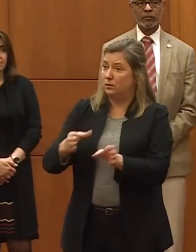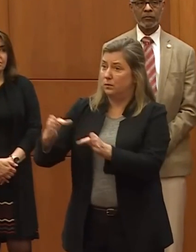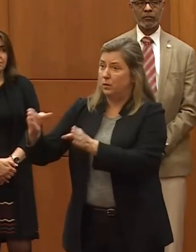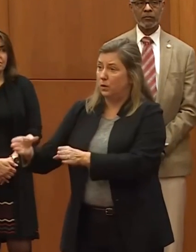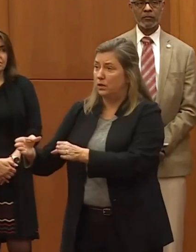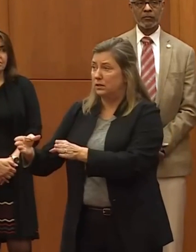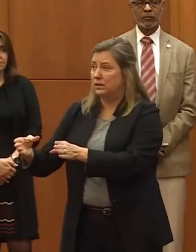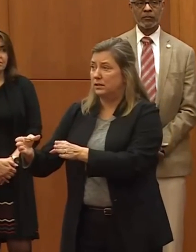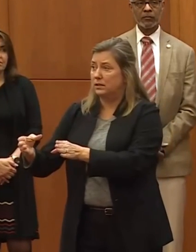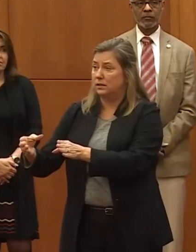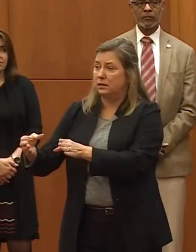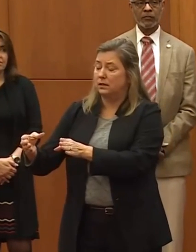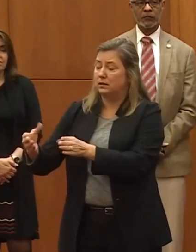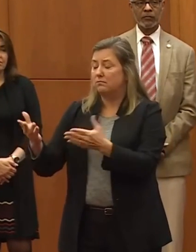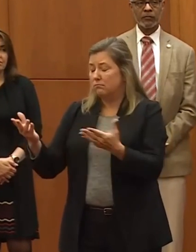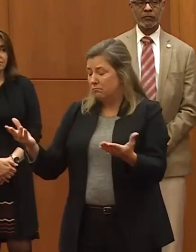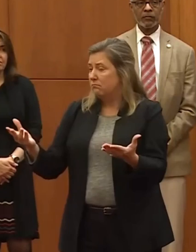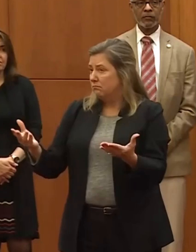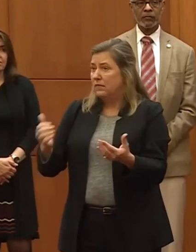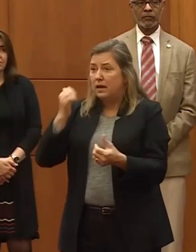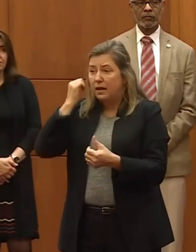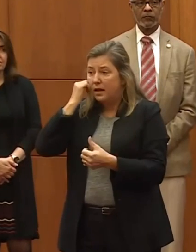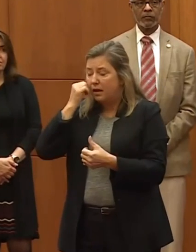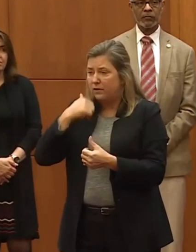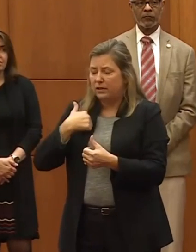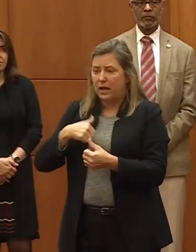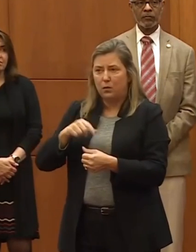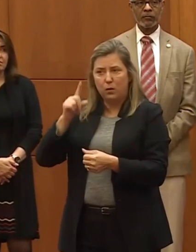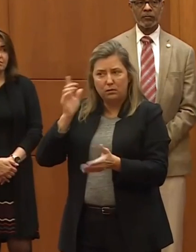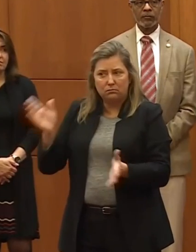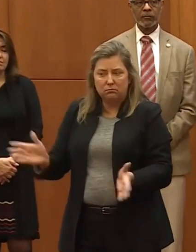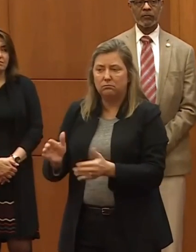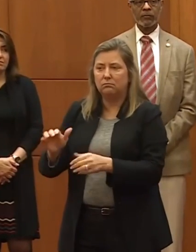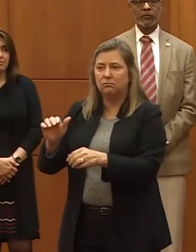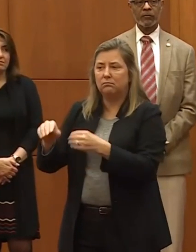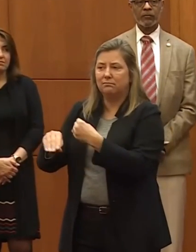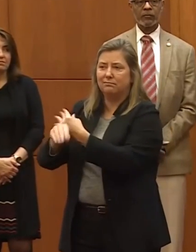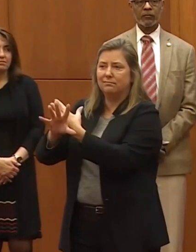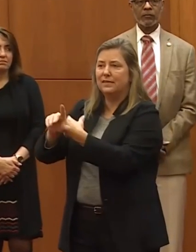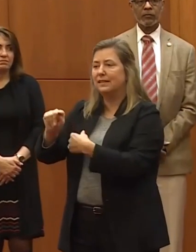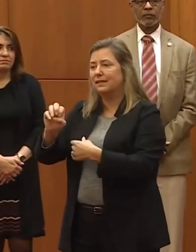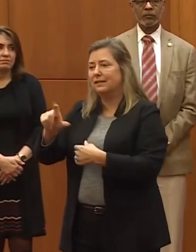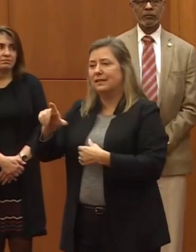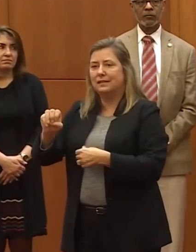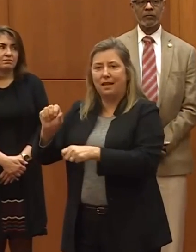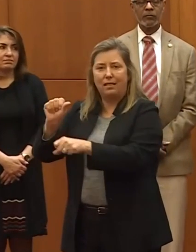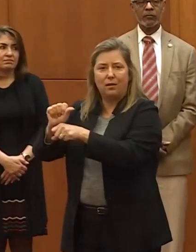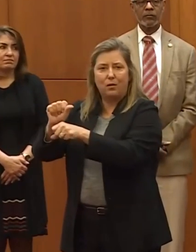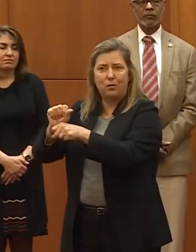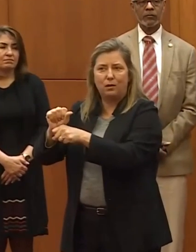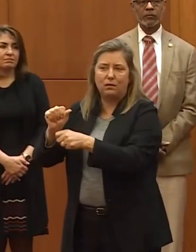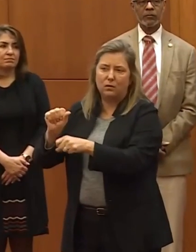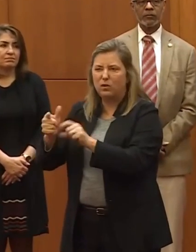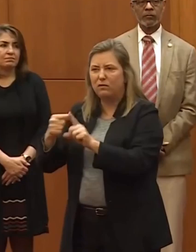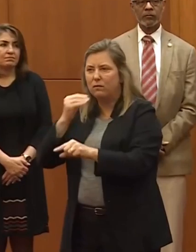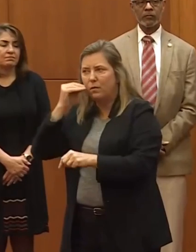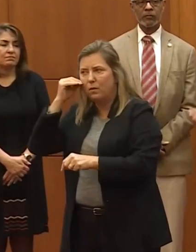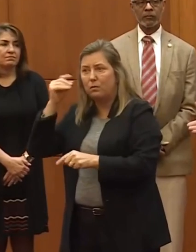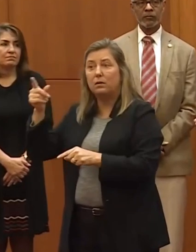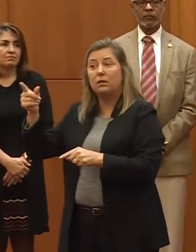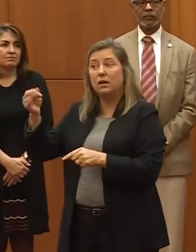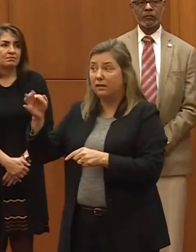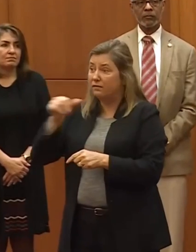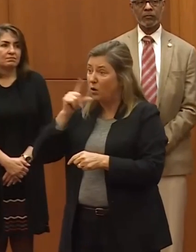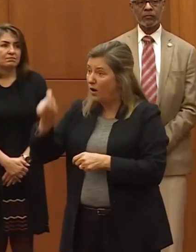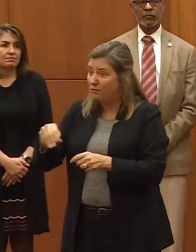we're looking, as I've said, each day at teleworking opportunities. And so if they're not essential to be